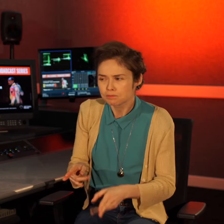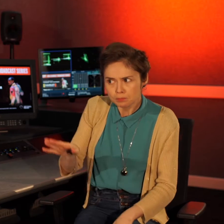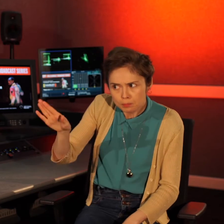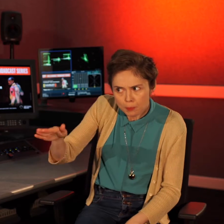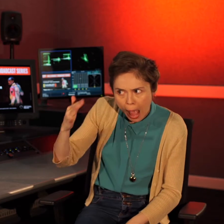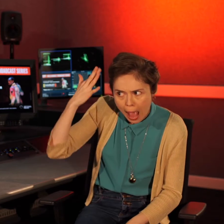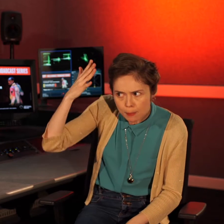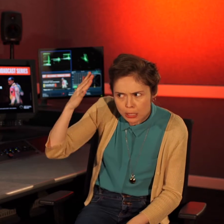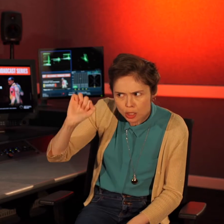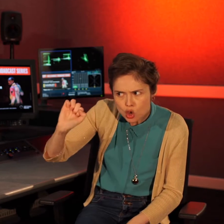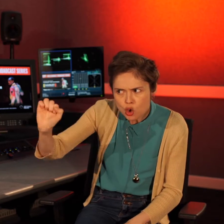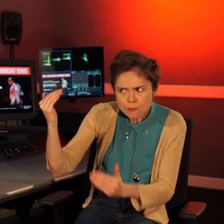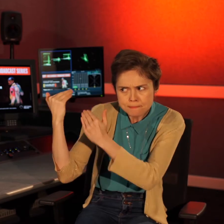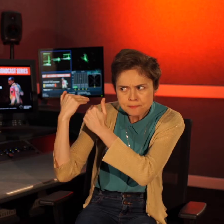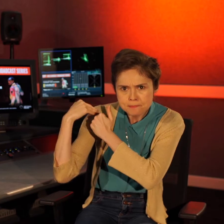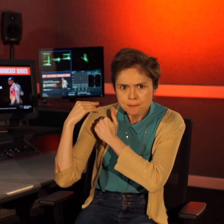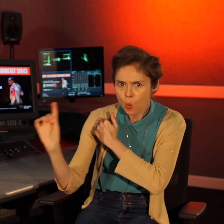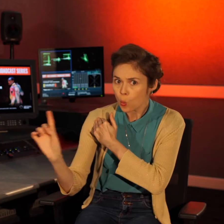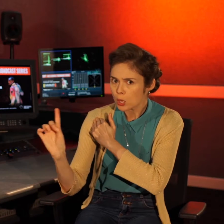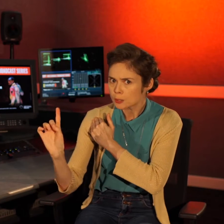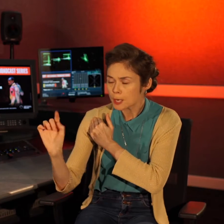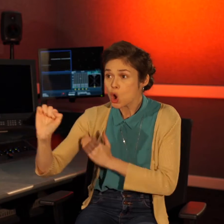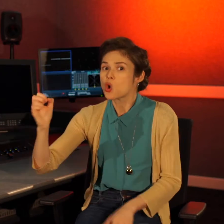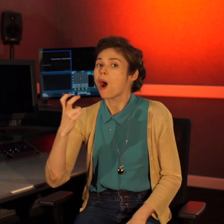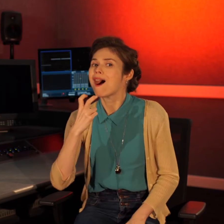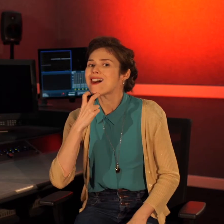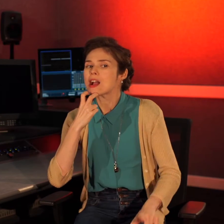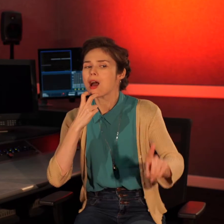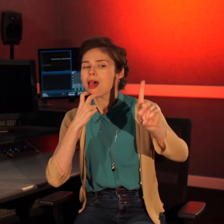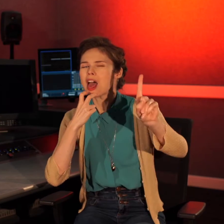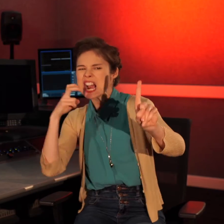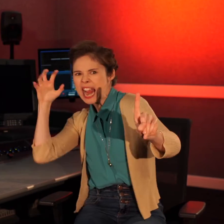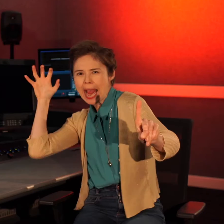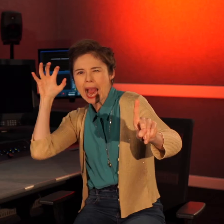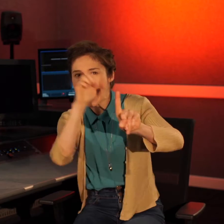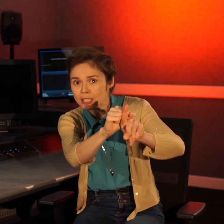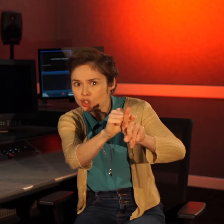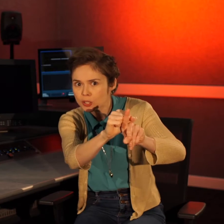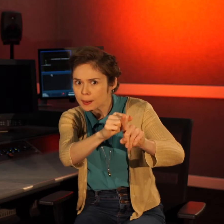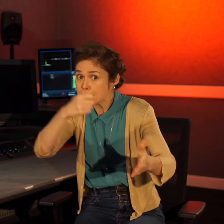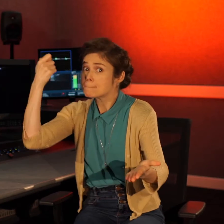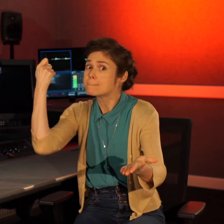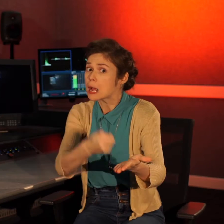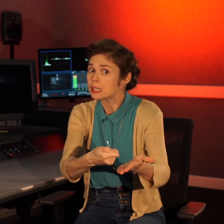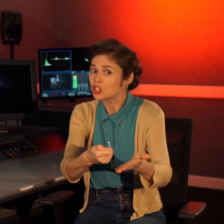The ghost says that Hamlet must revenge his murder and